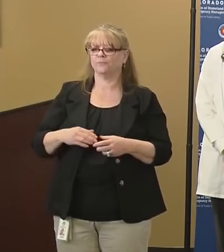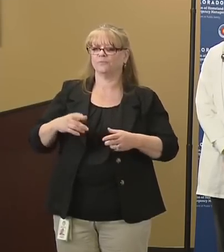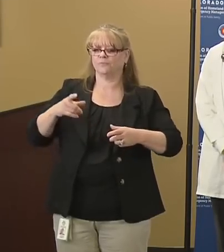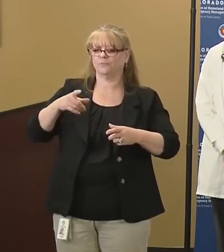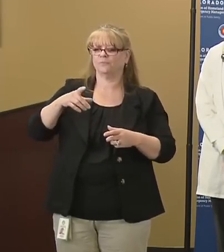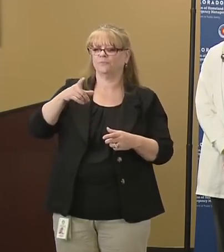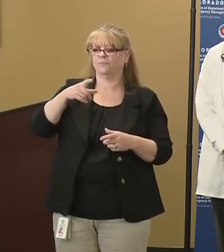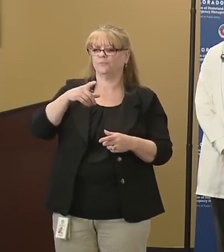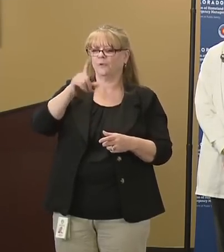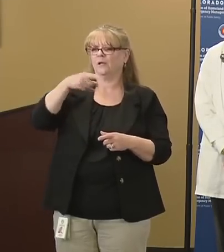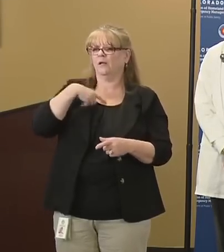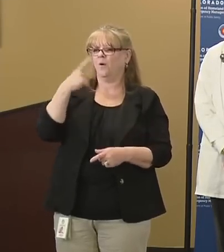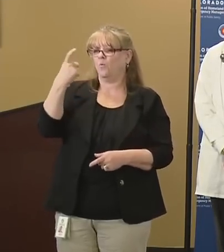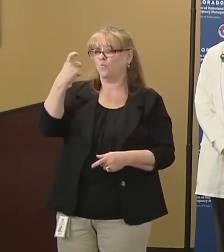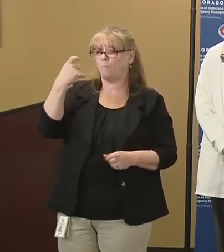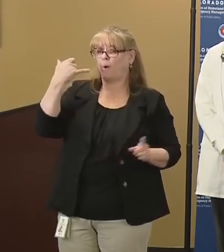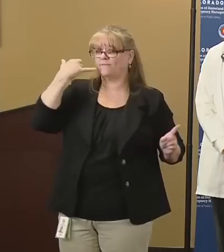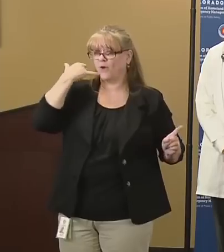do one more in person. One more phone.